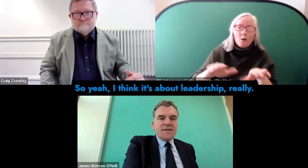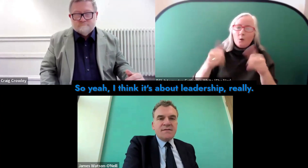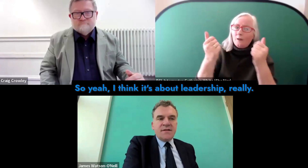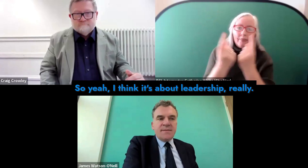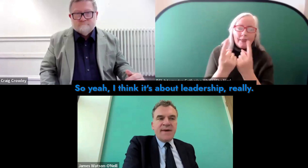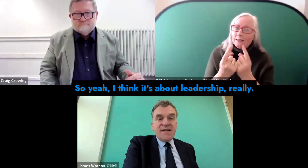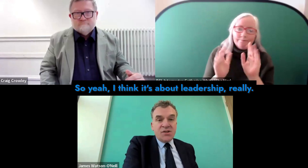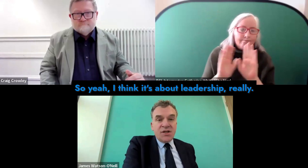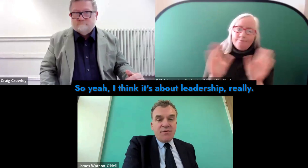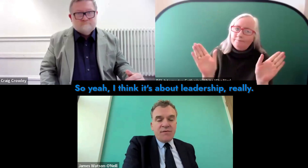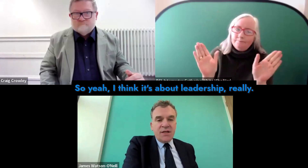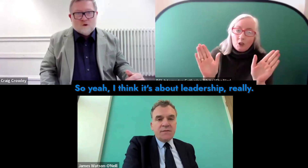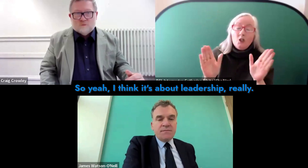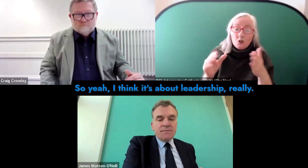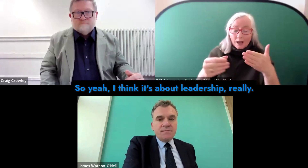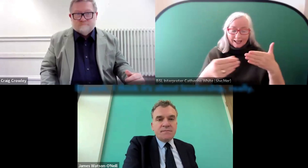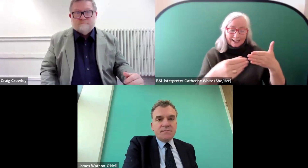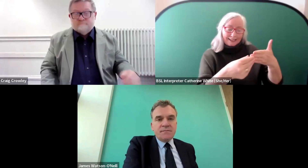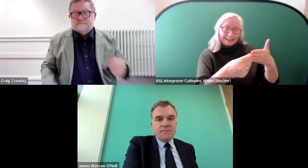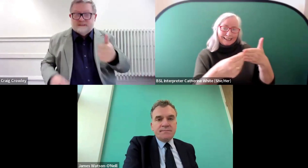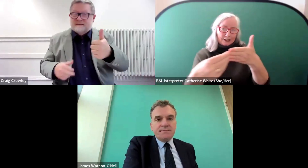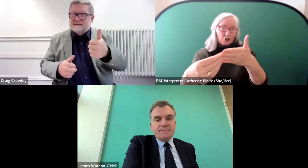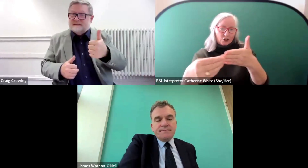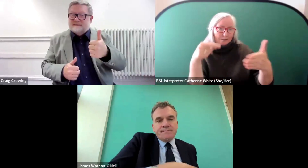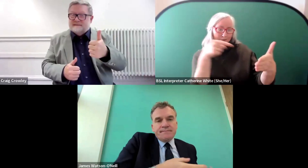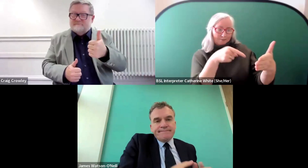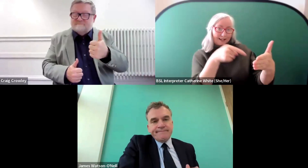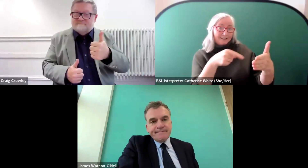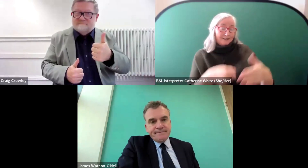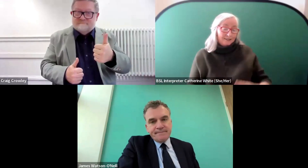I think it's about leadership, really.